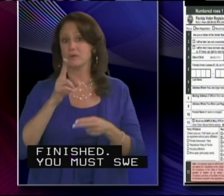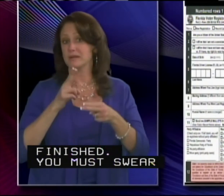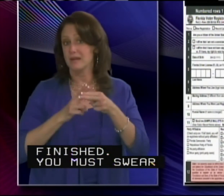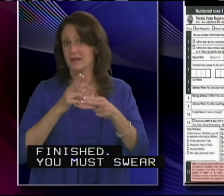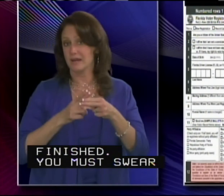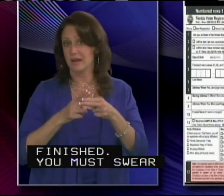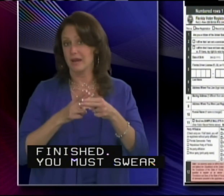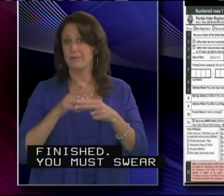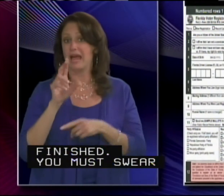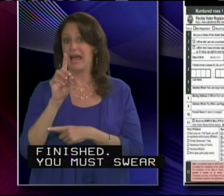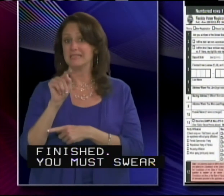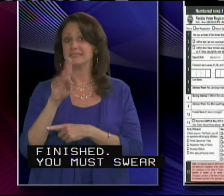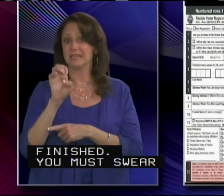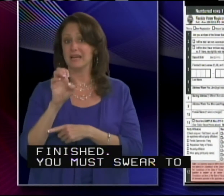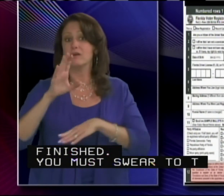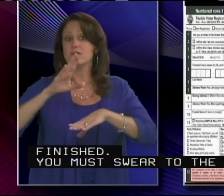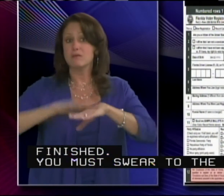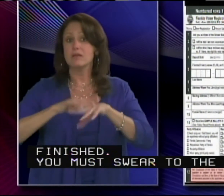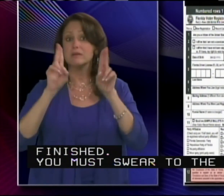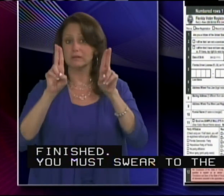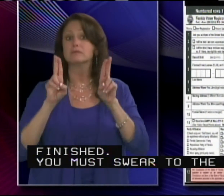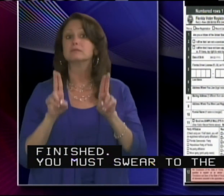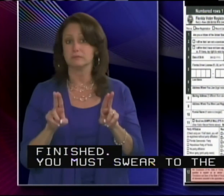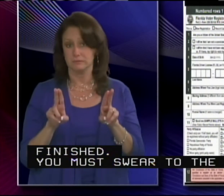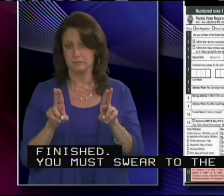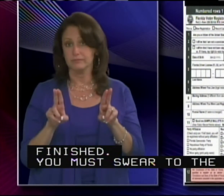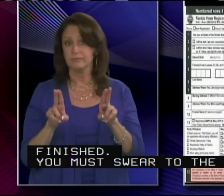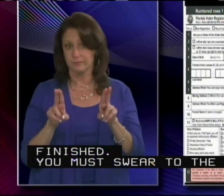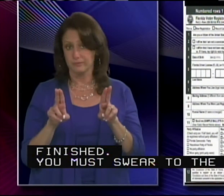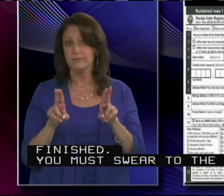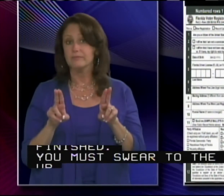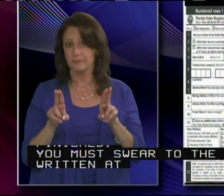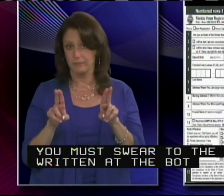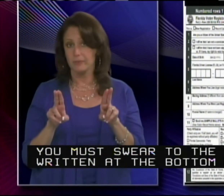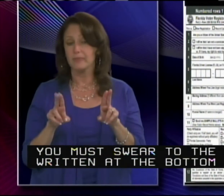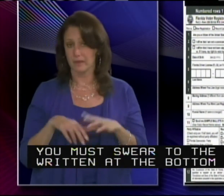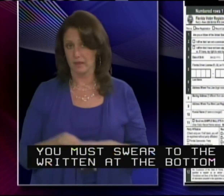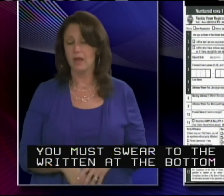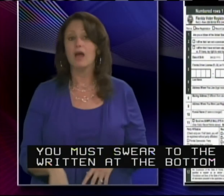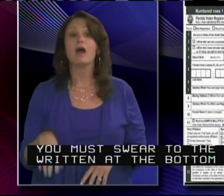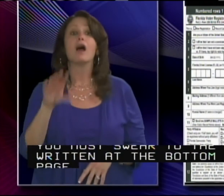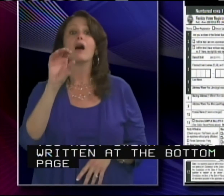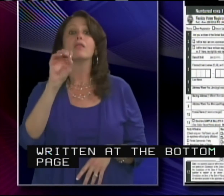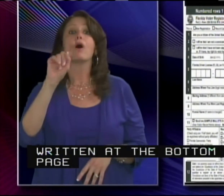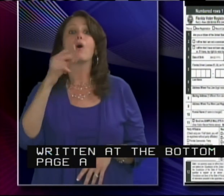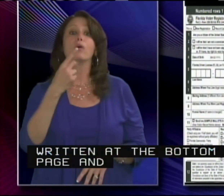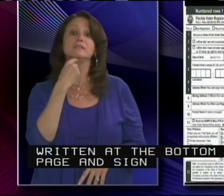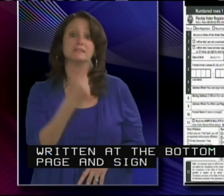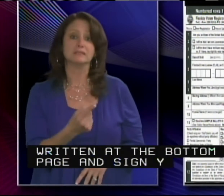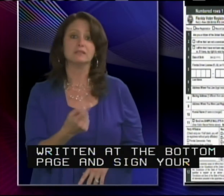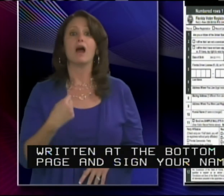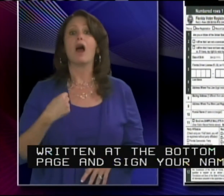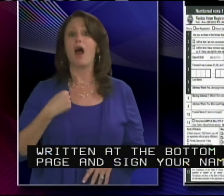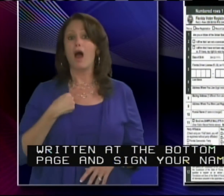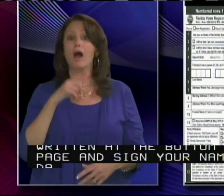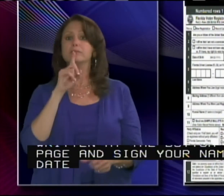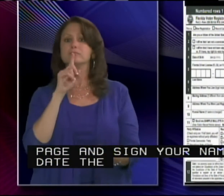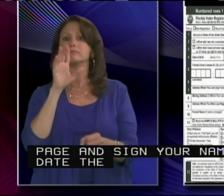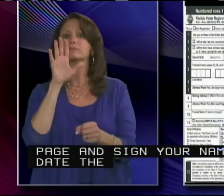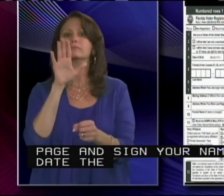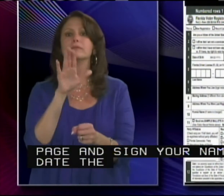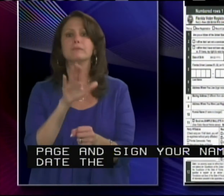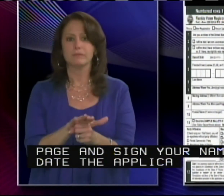the bottom of the page and sign your name and date the application. The oath says, I